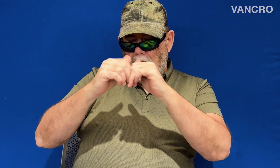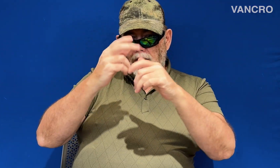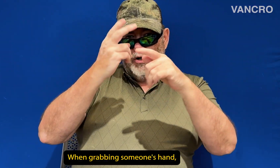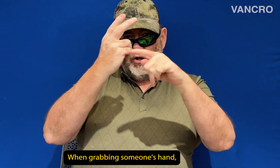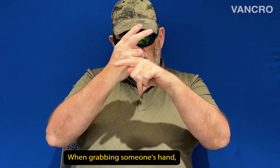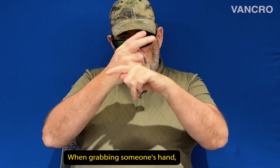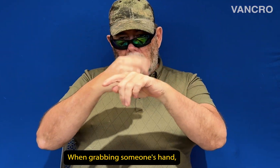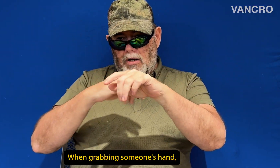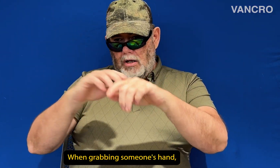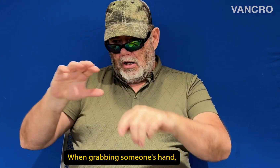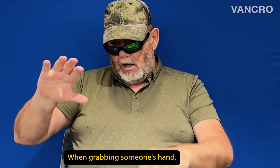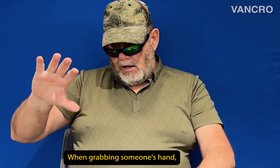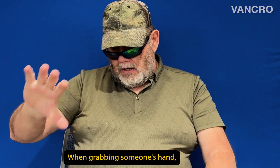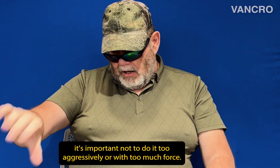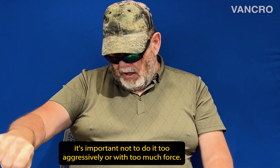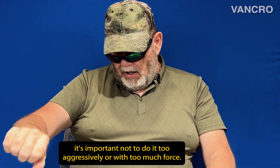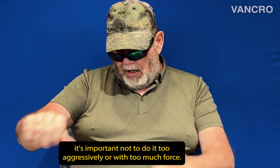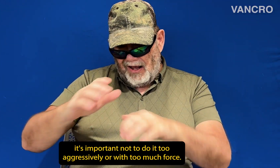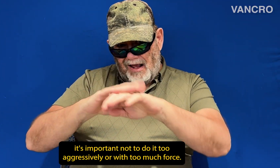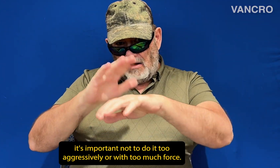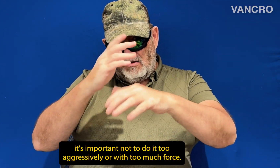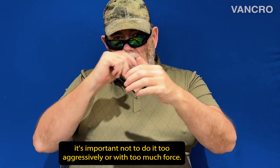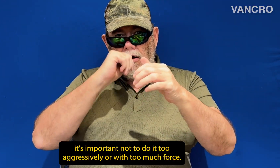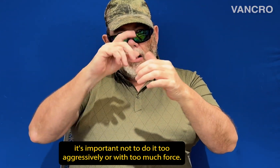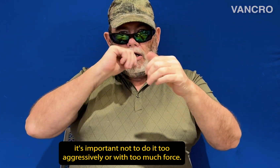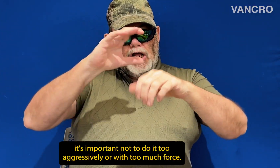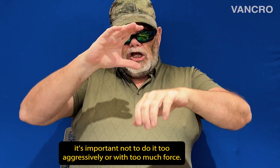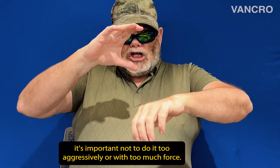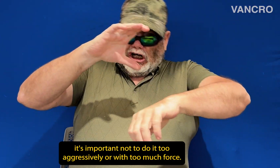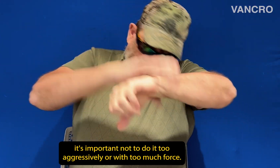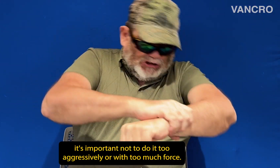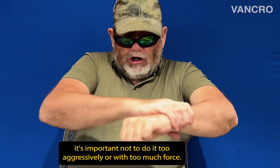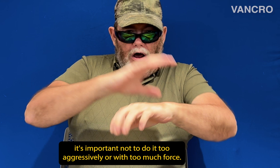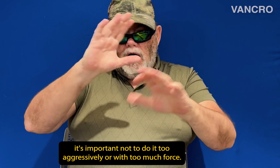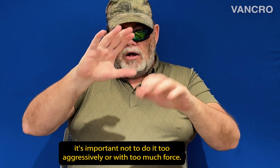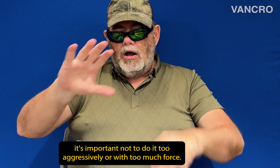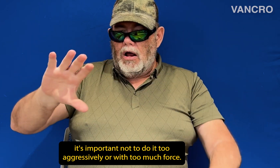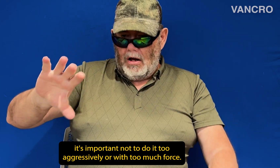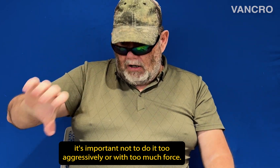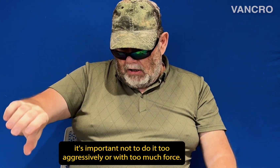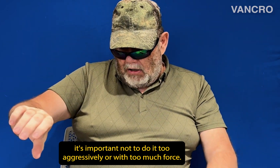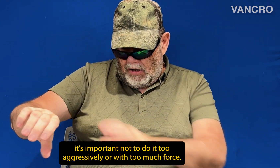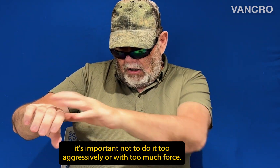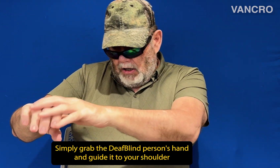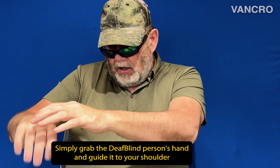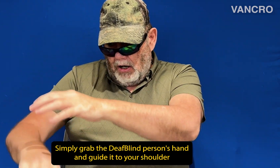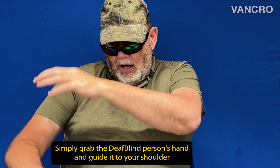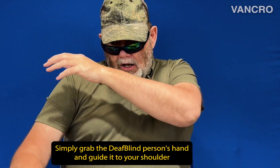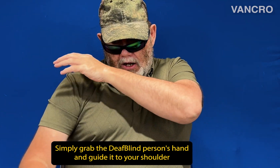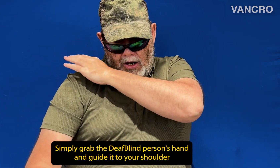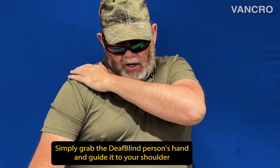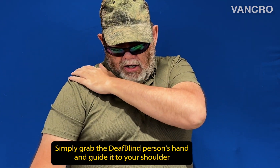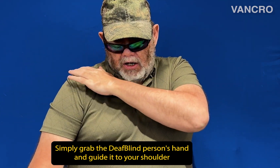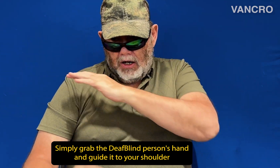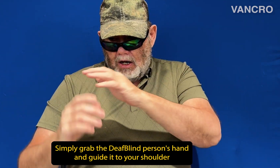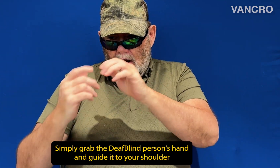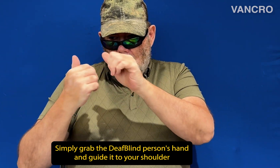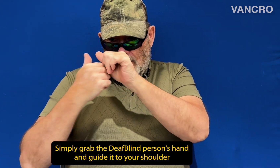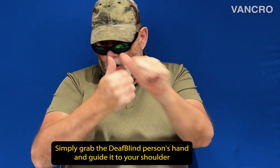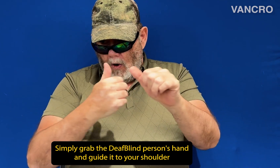When grabbing someone's hand, it's important not to do it too aggressively or with too much force. Simply grab the deaf-blind person's hand